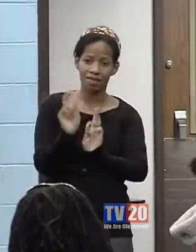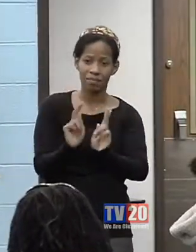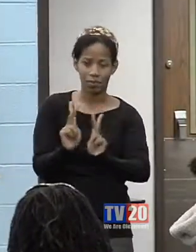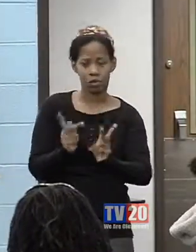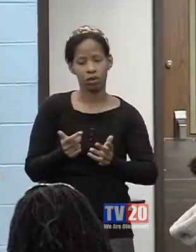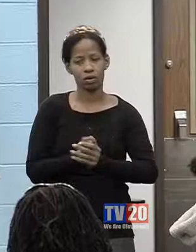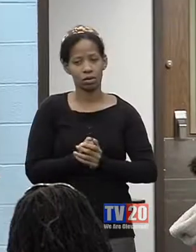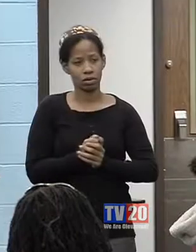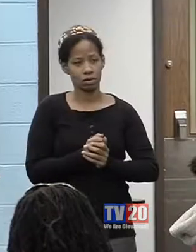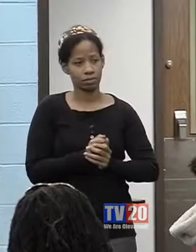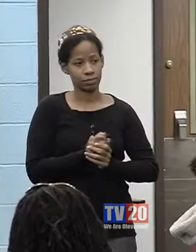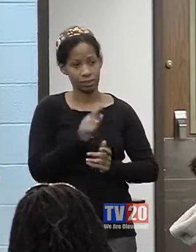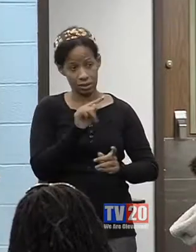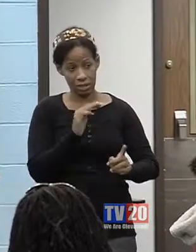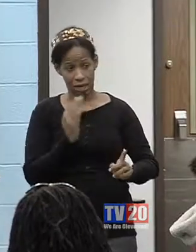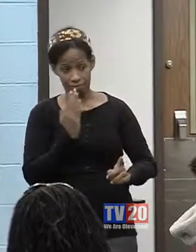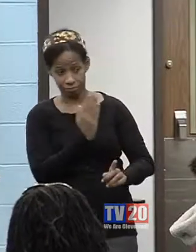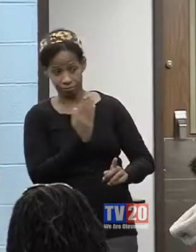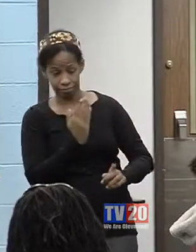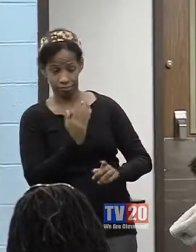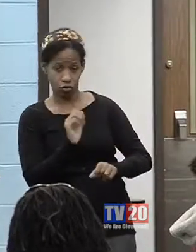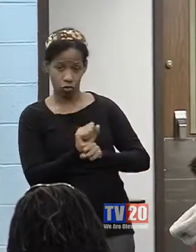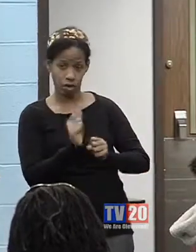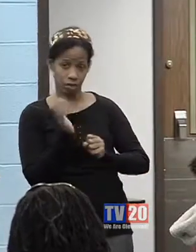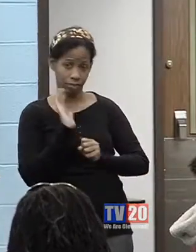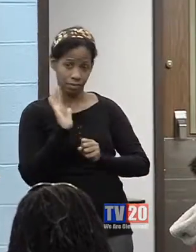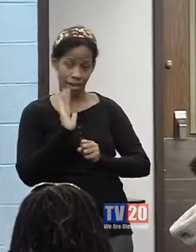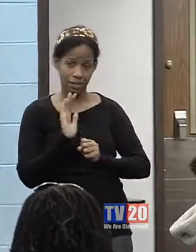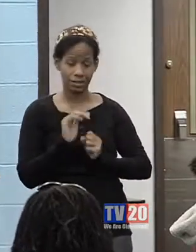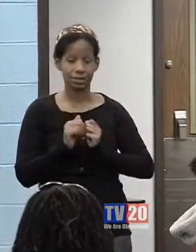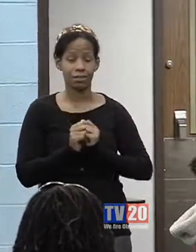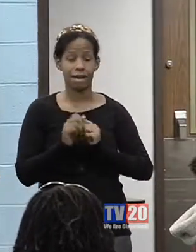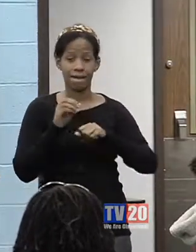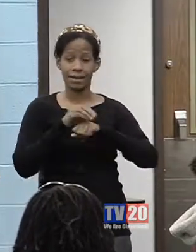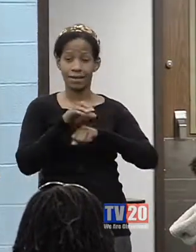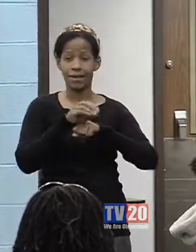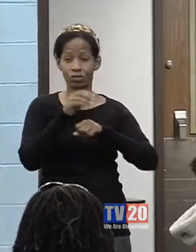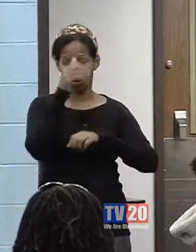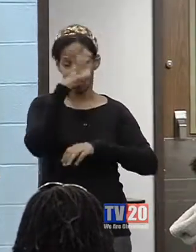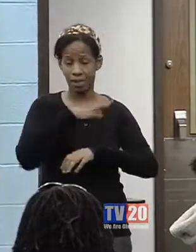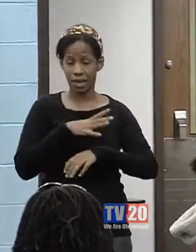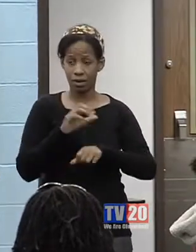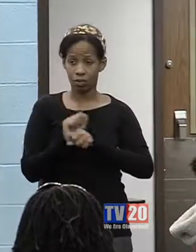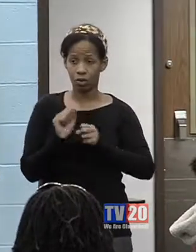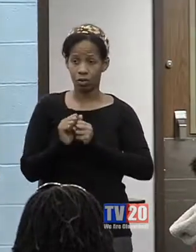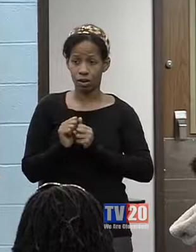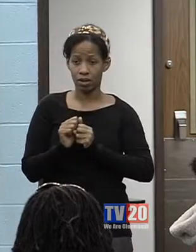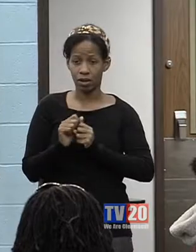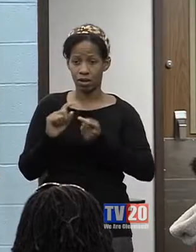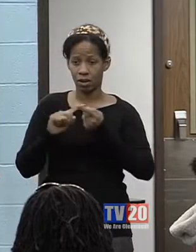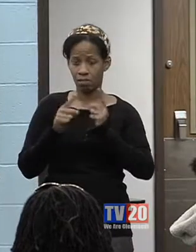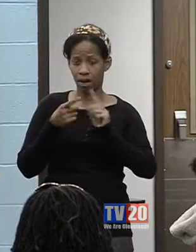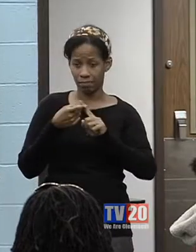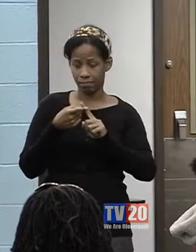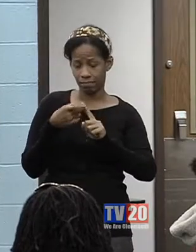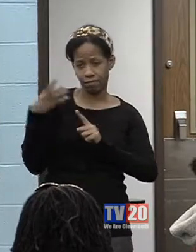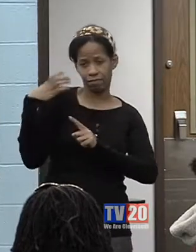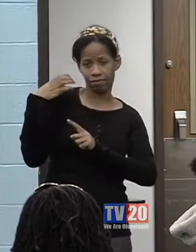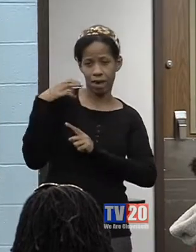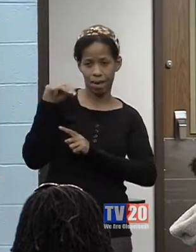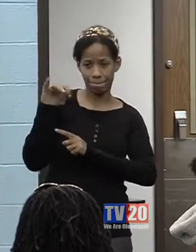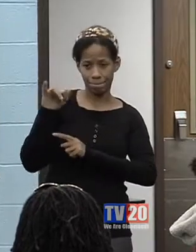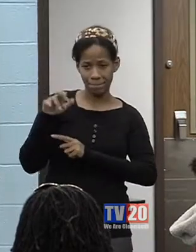I became a legislator in city council, I worked with my good friend, Mayor Frank Jackson,